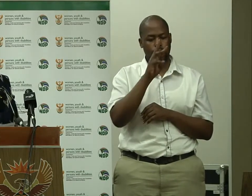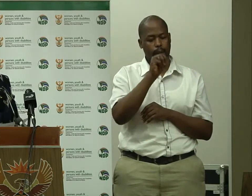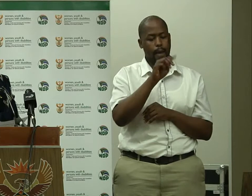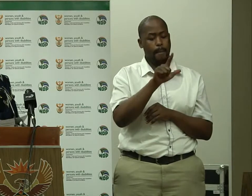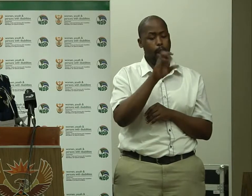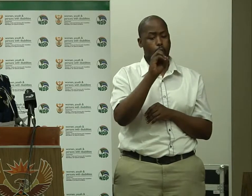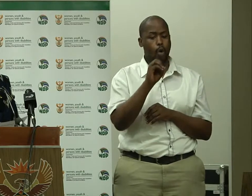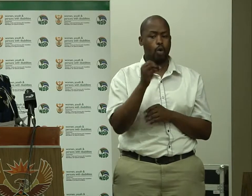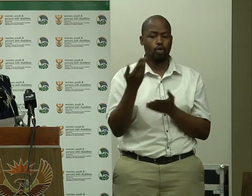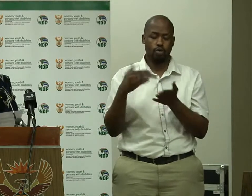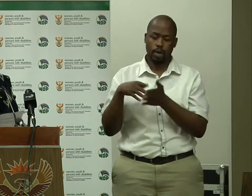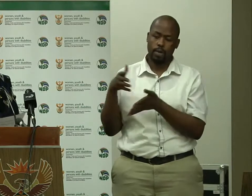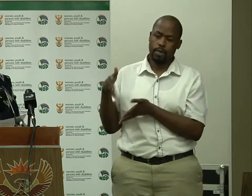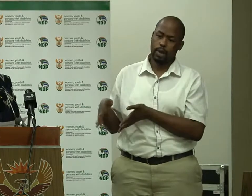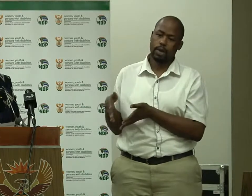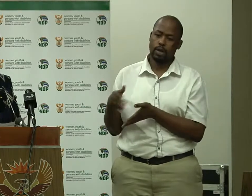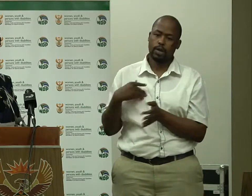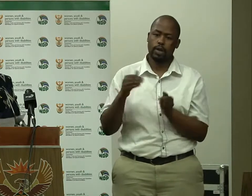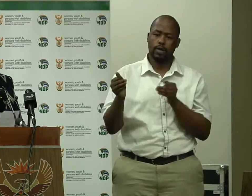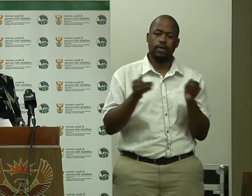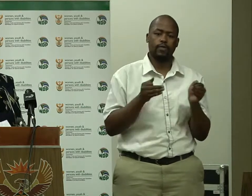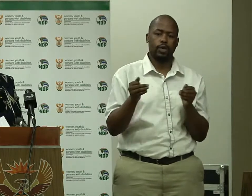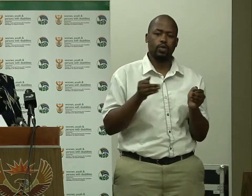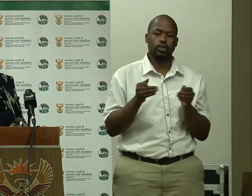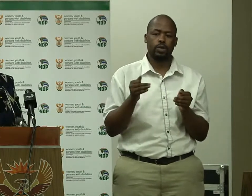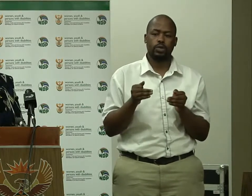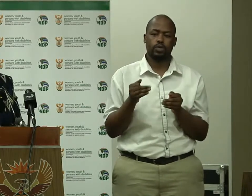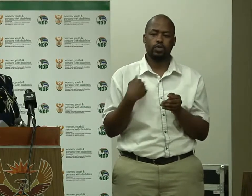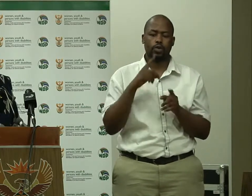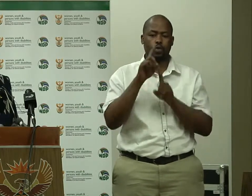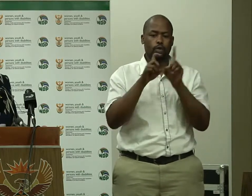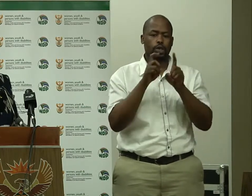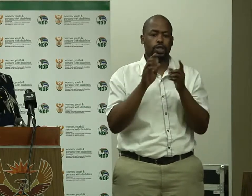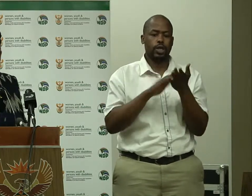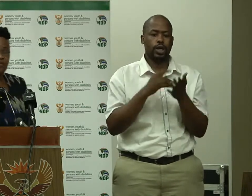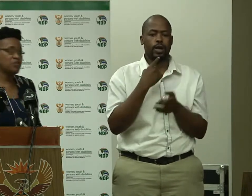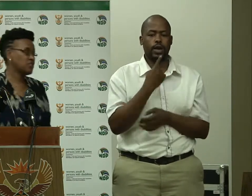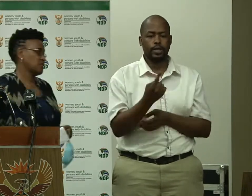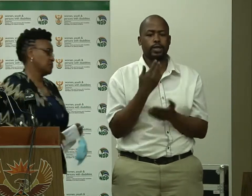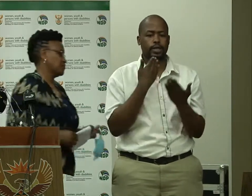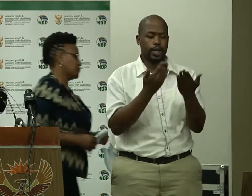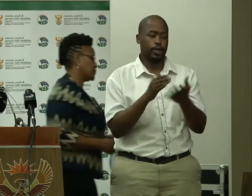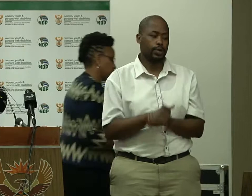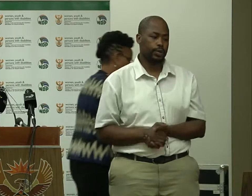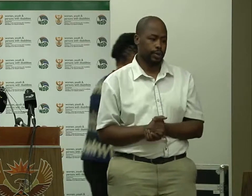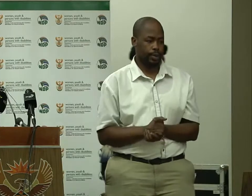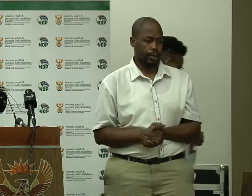MLO, to come and facilitate the session of question and answers. Thank you very much.